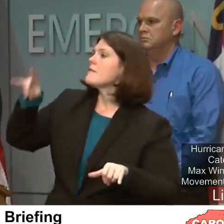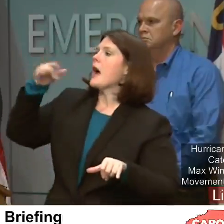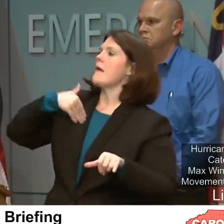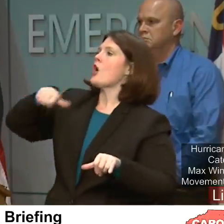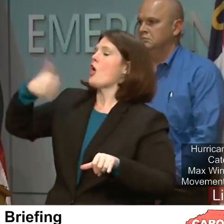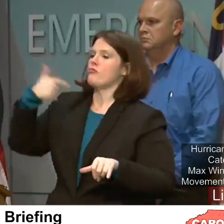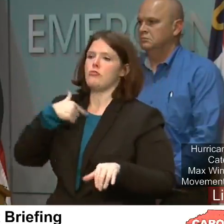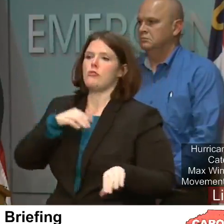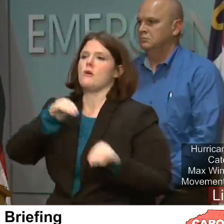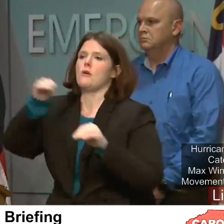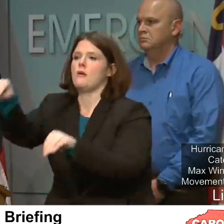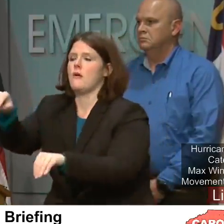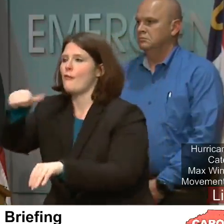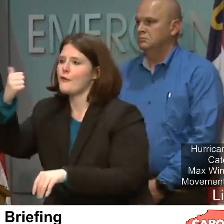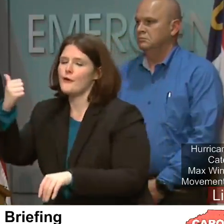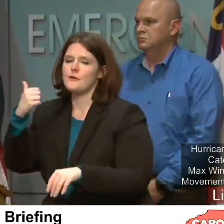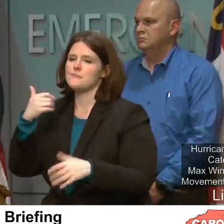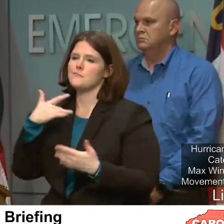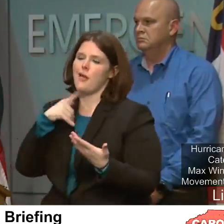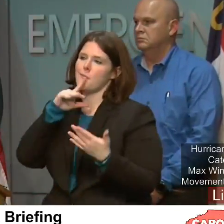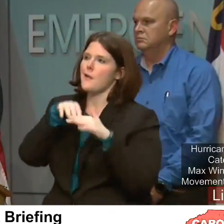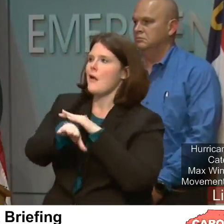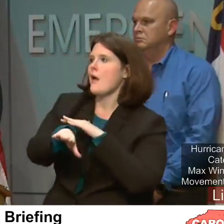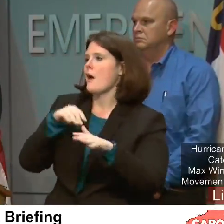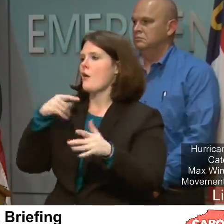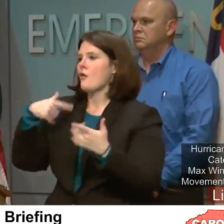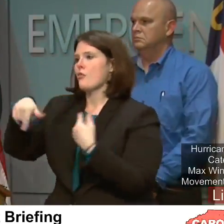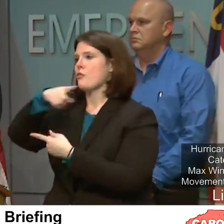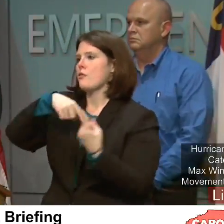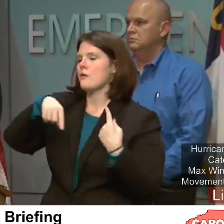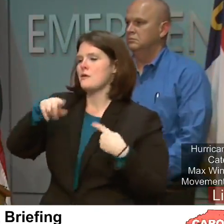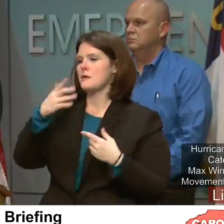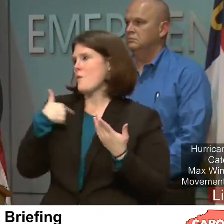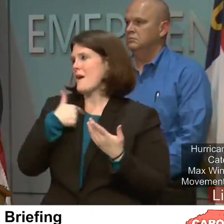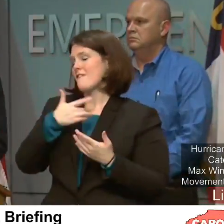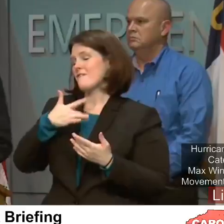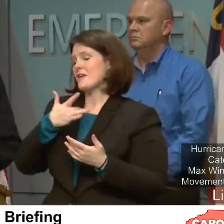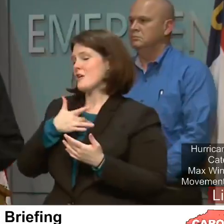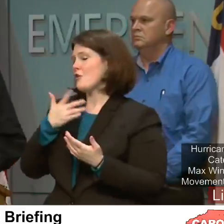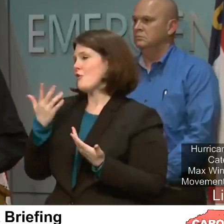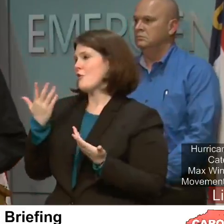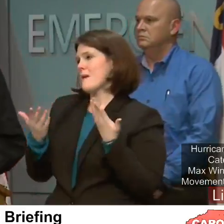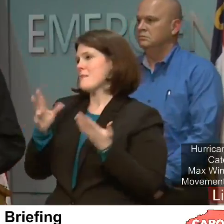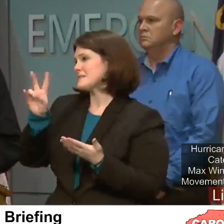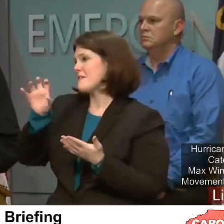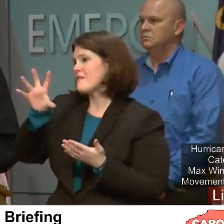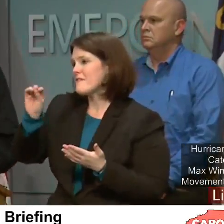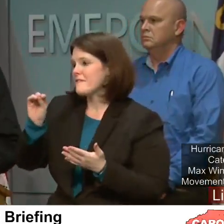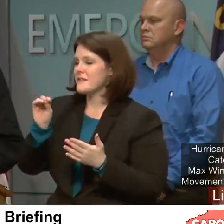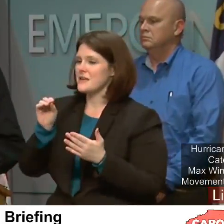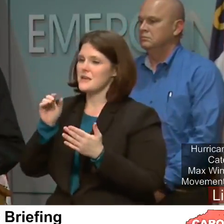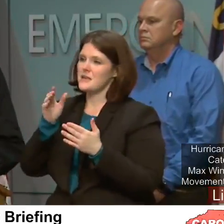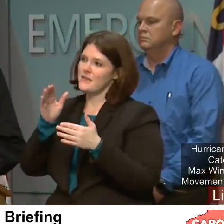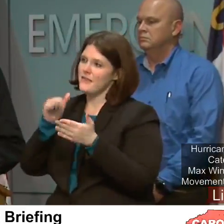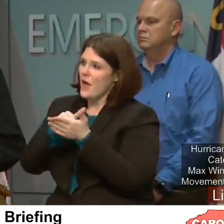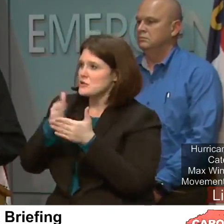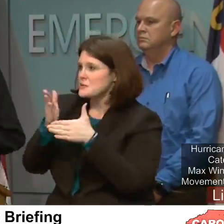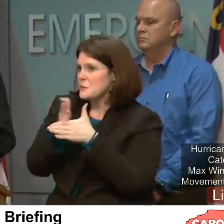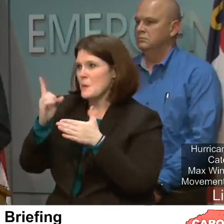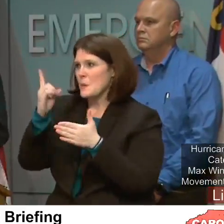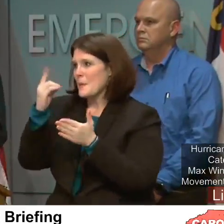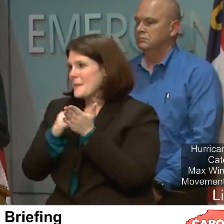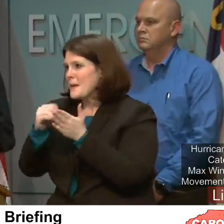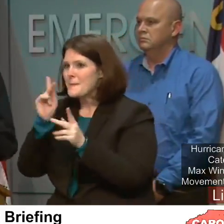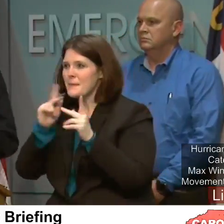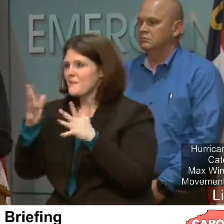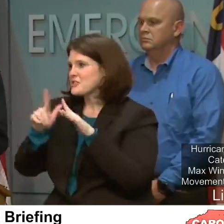go. We think there's somewhere between 750,000 and 1 million people who have evacuated, and we want to thank citizens of